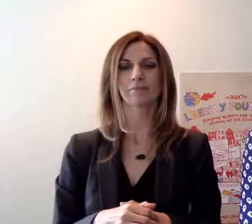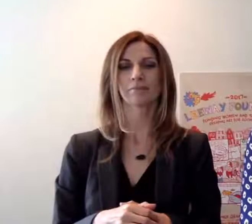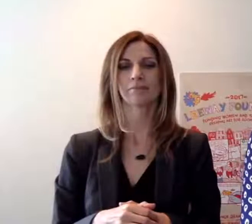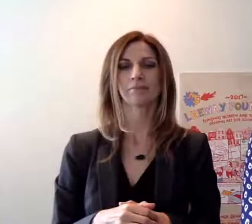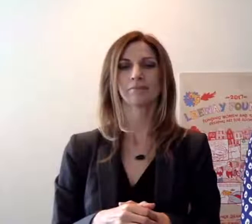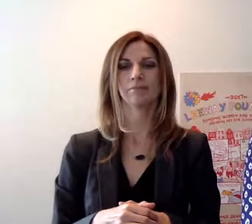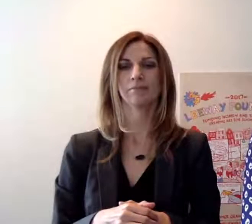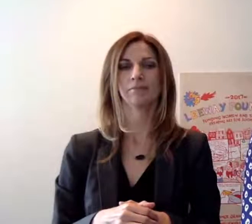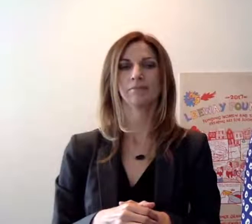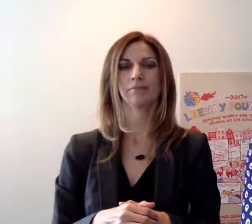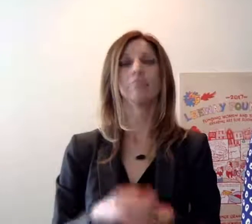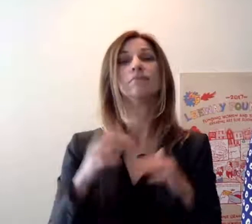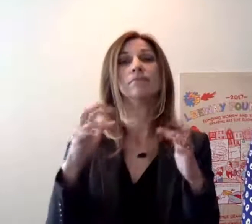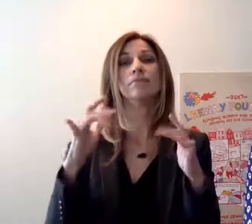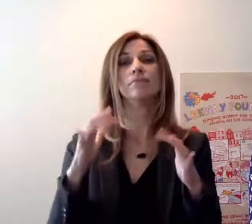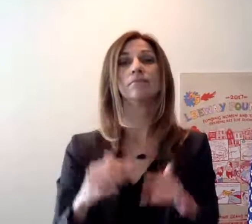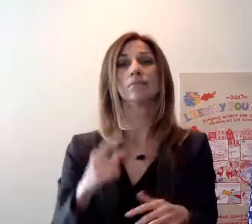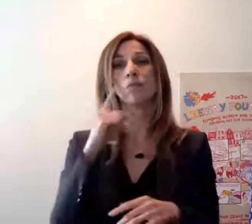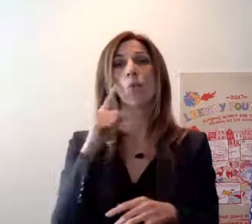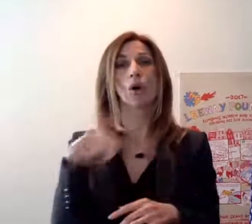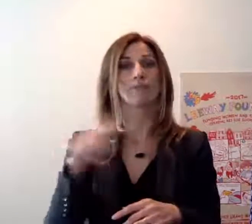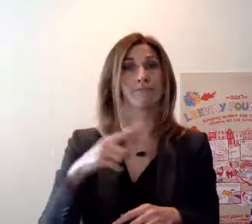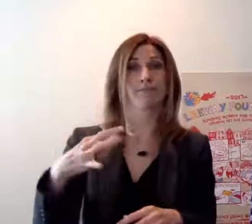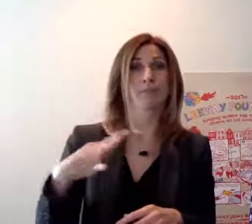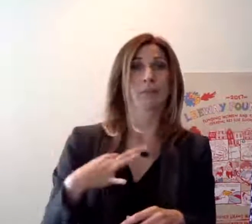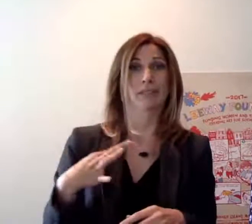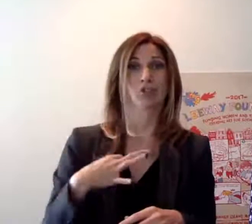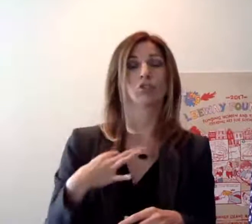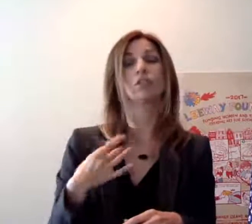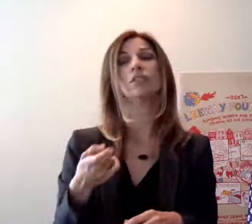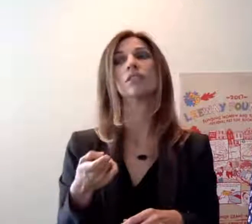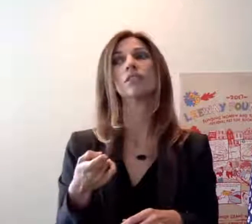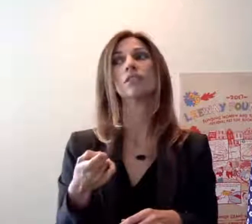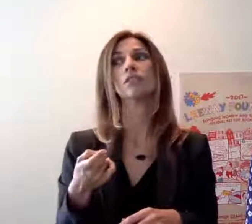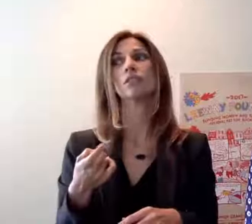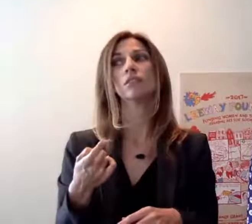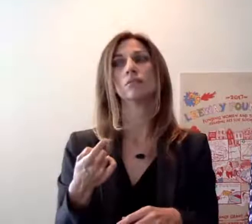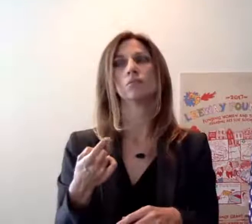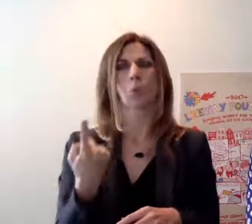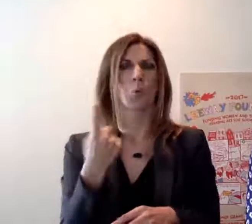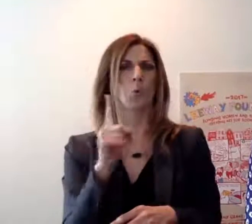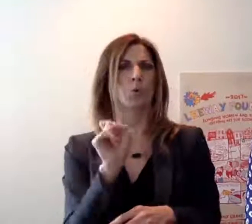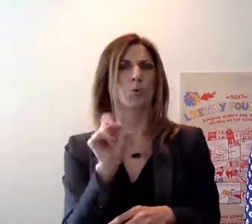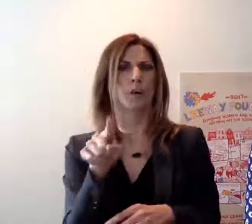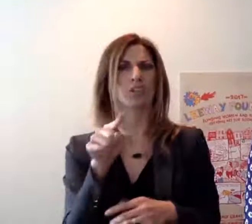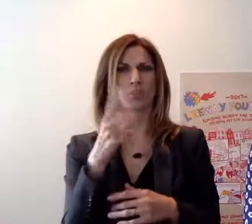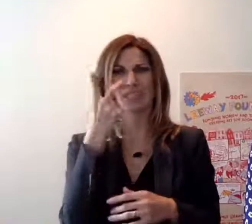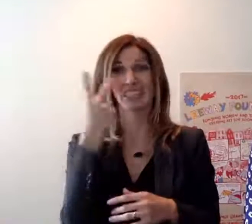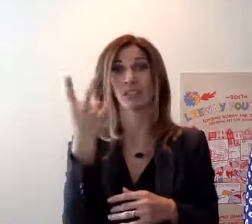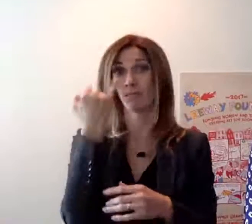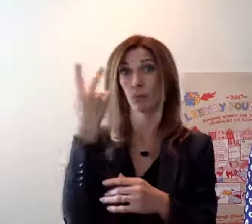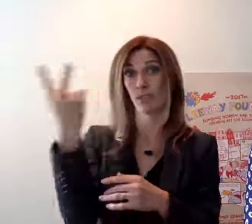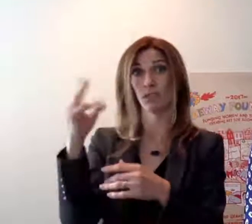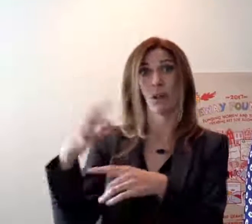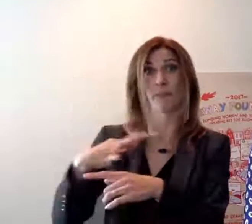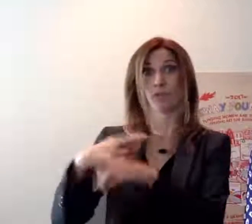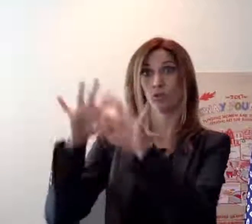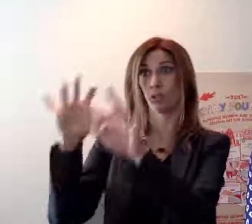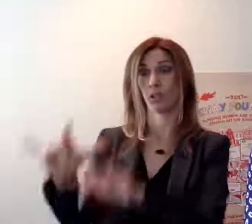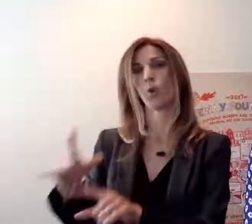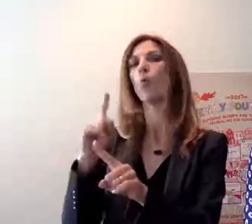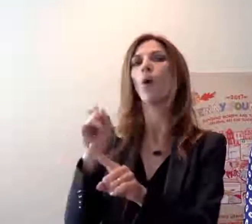For these applications, one of the questions immediately if you're looking at the application in front of you is that you'll see that you're